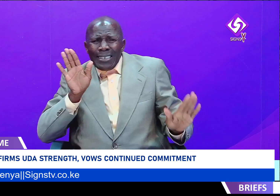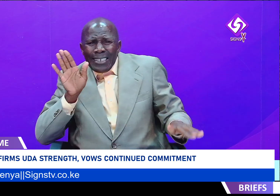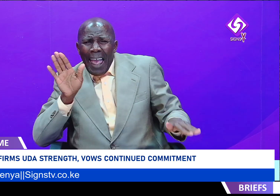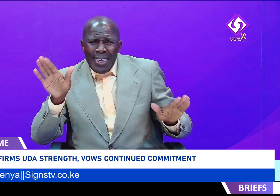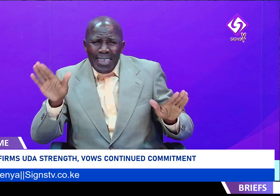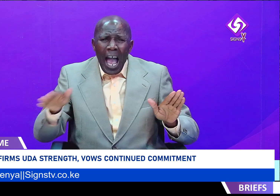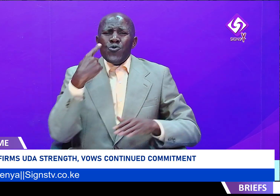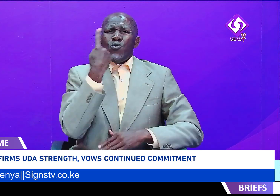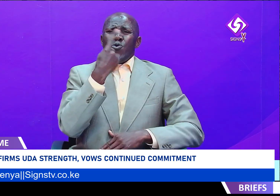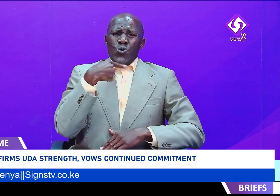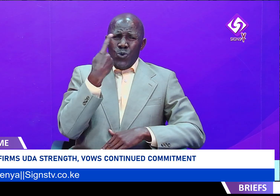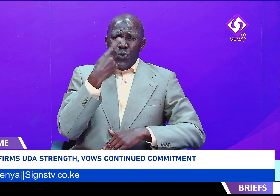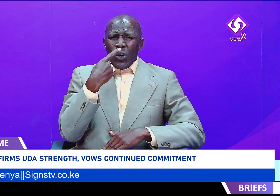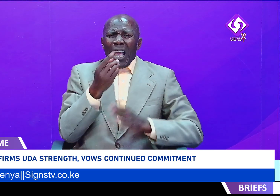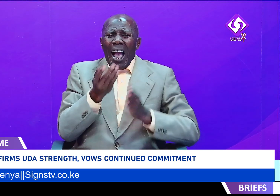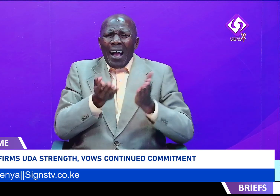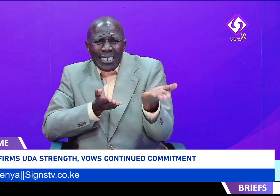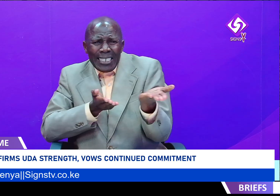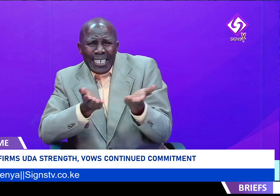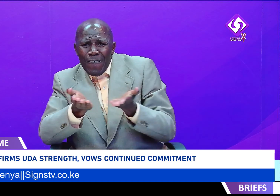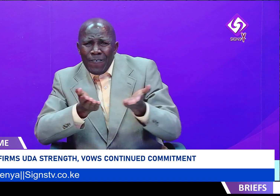mission.